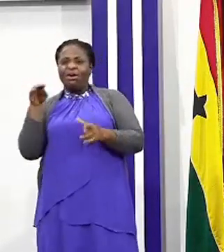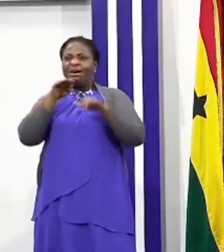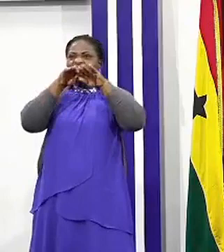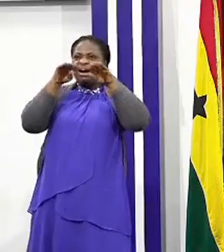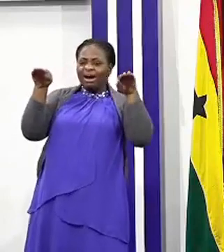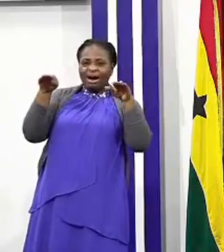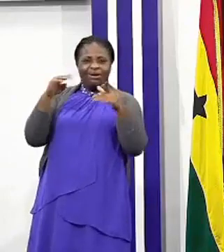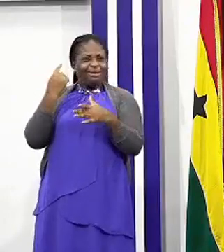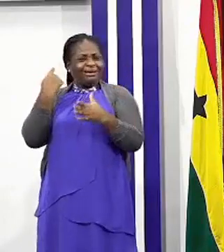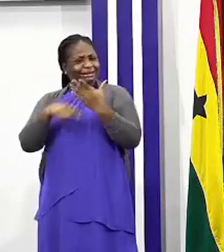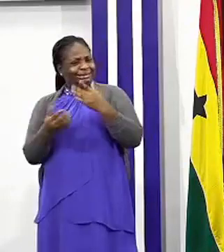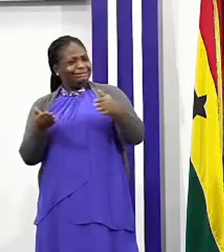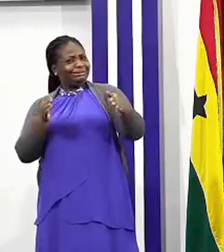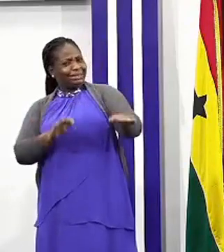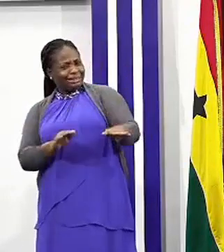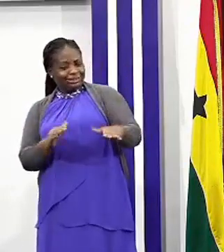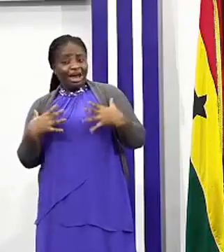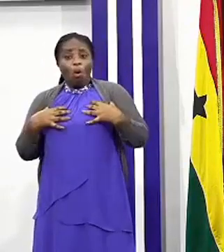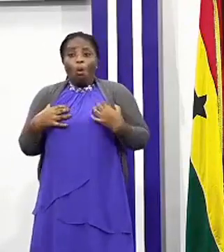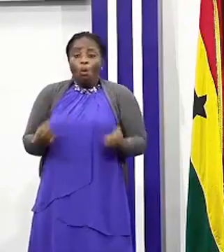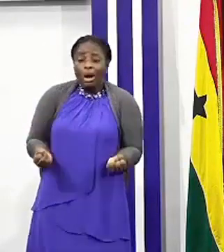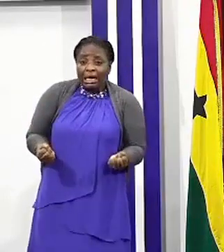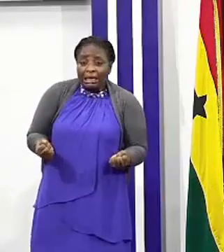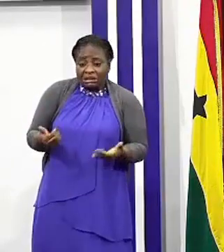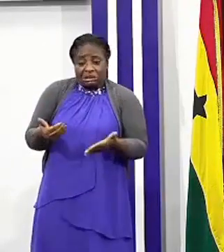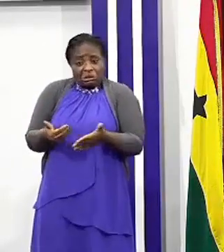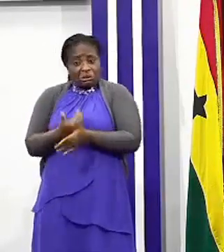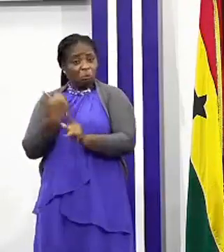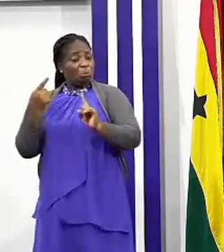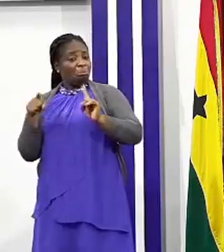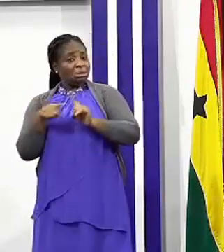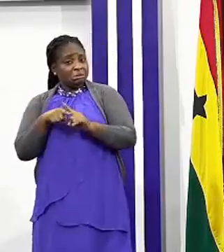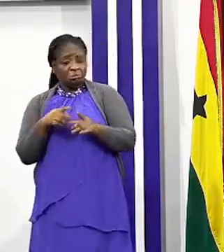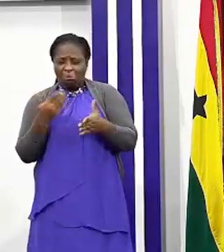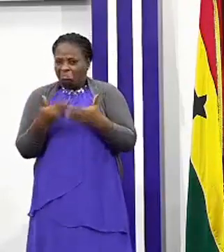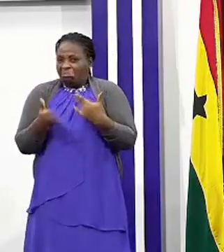curve, death, recovery, new infections, etc., etc.?